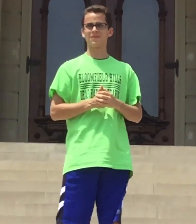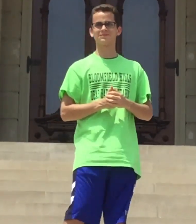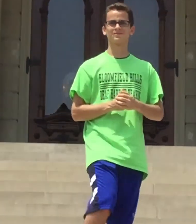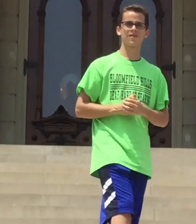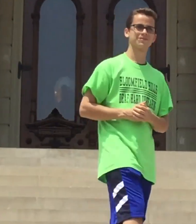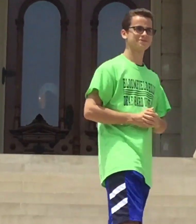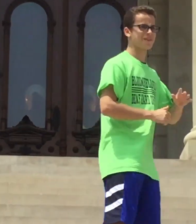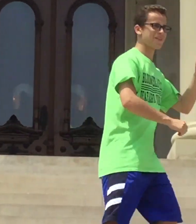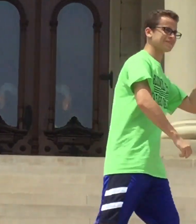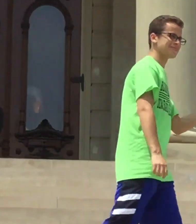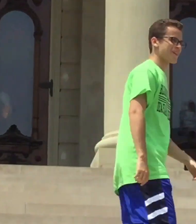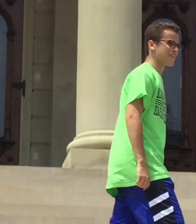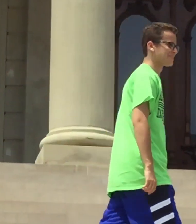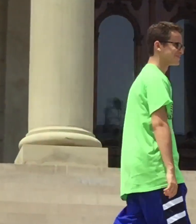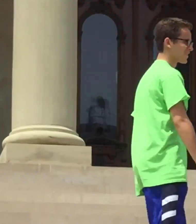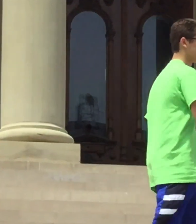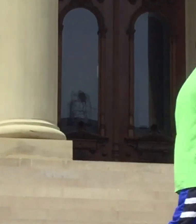So that's it. That's what I have to say. Thank you.